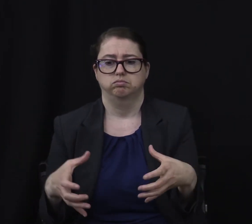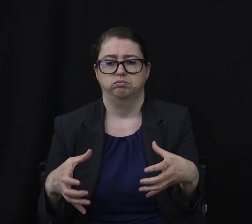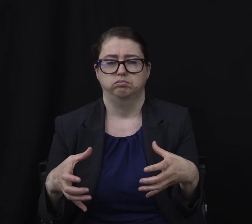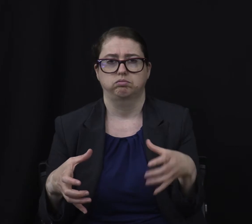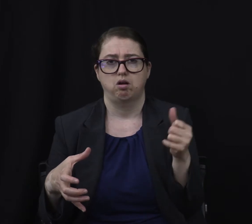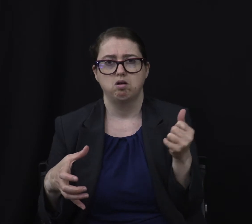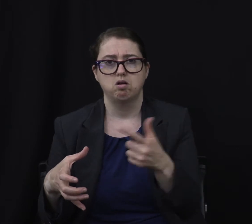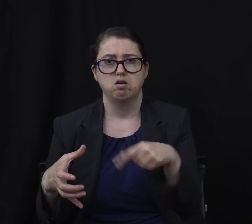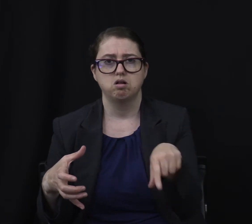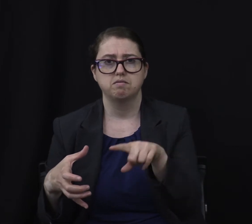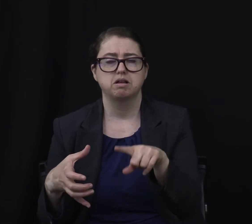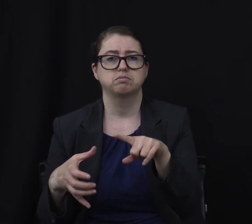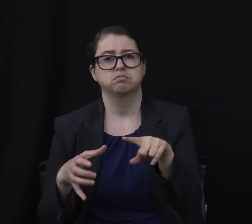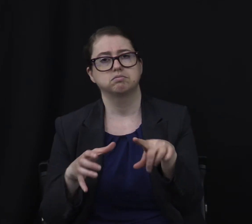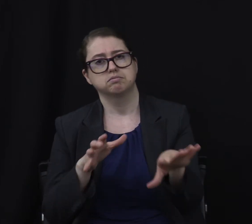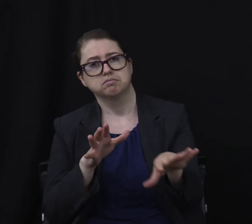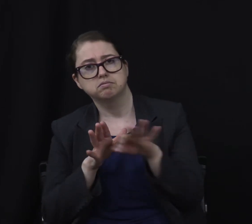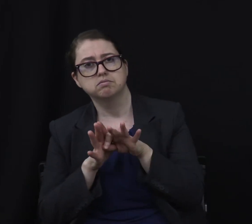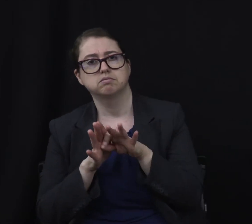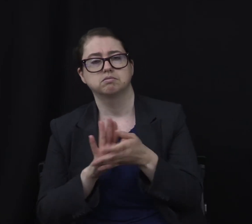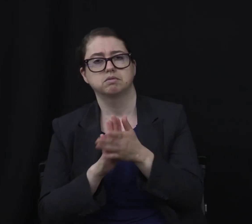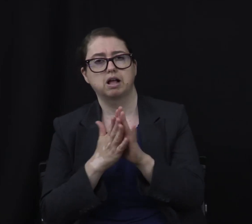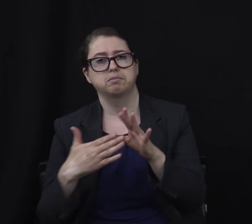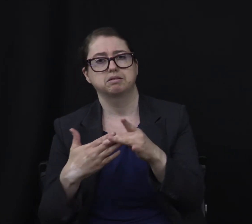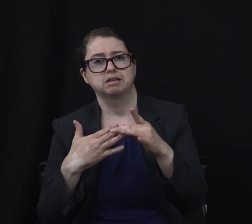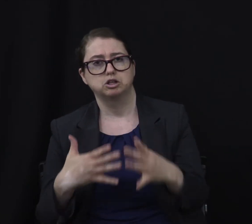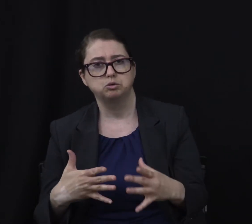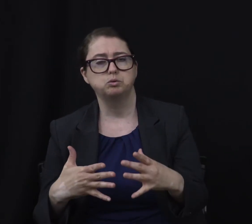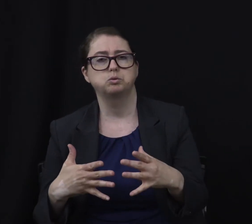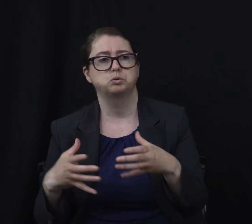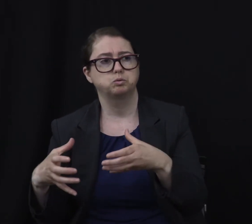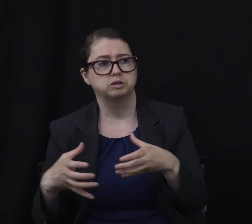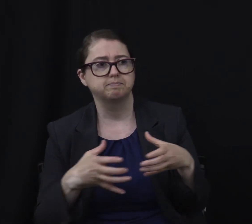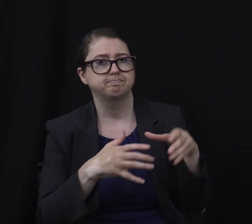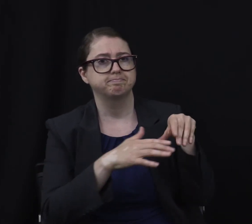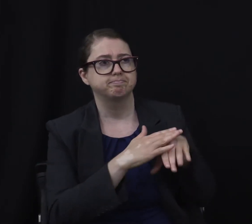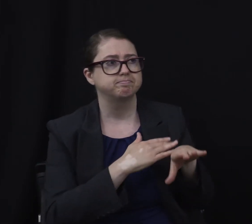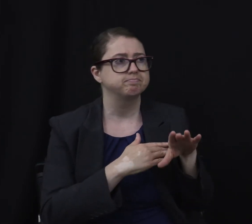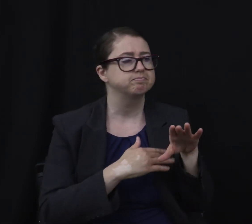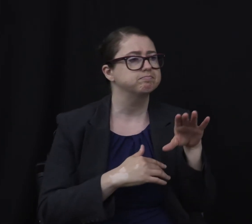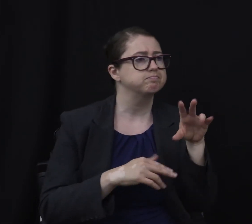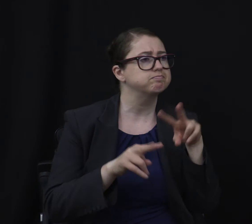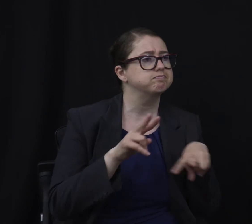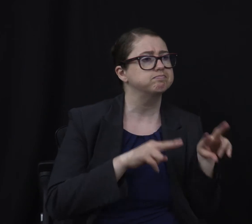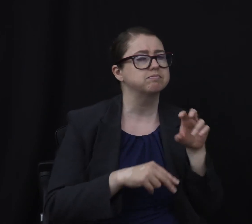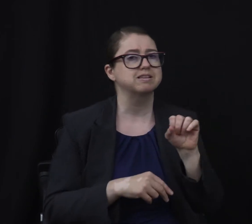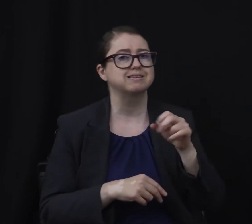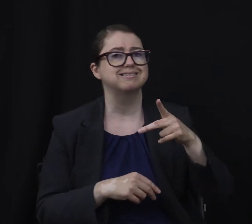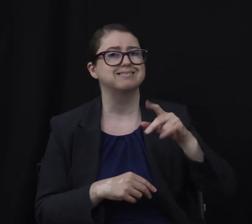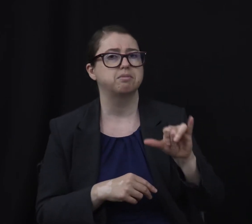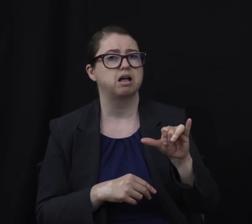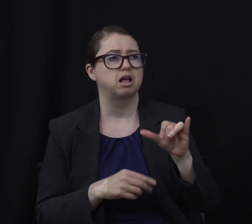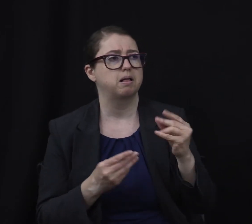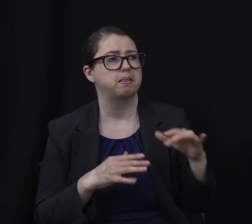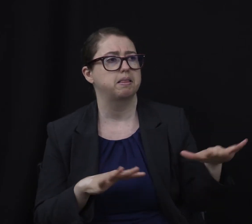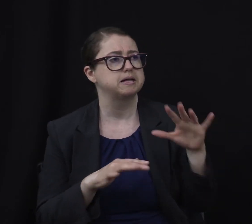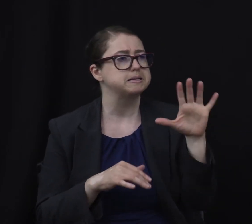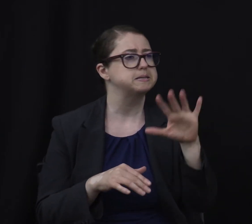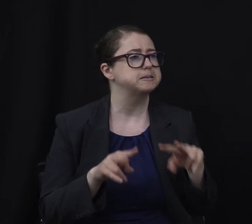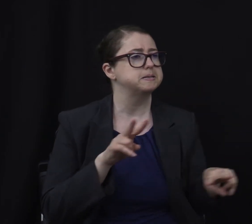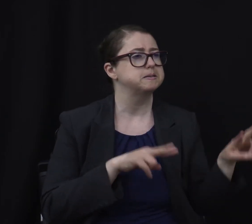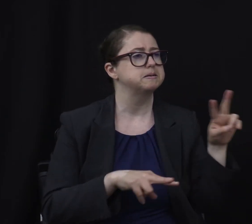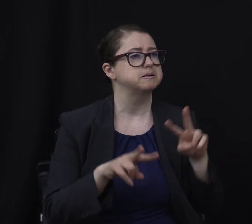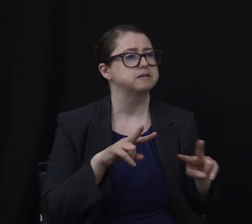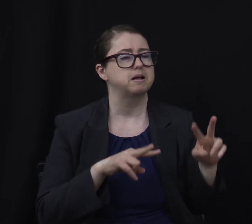picked to be leaders, to go out as spies, to survey the land, to come back with a report to encourage the people of